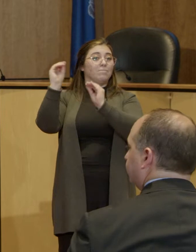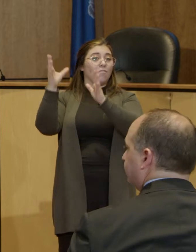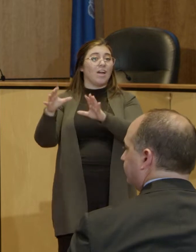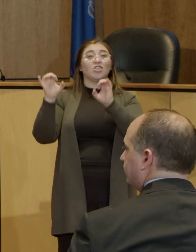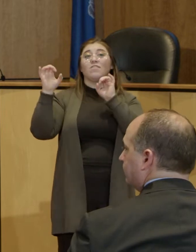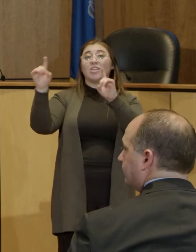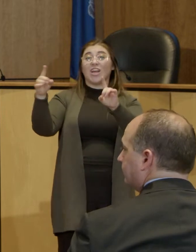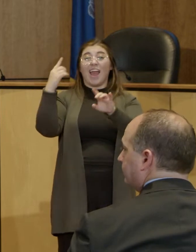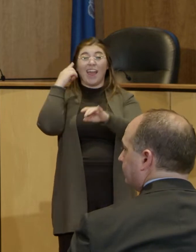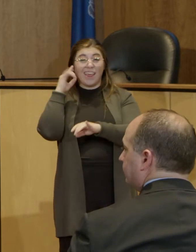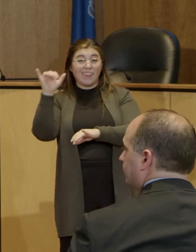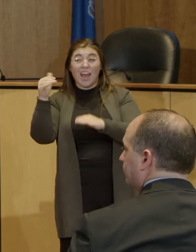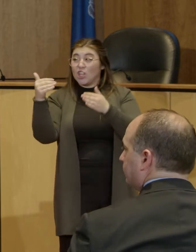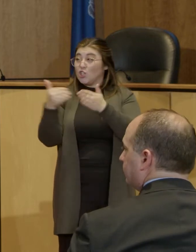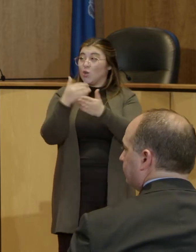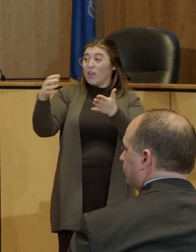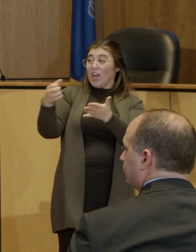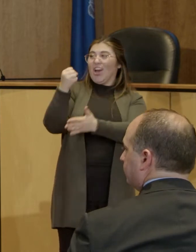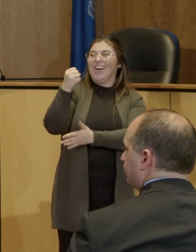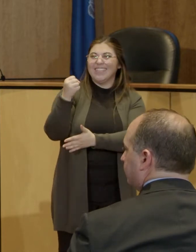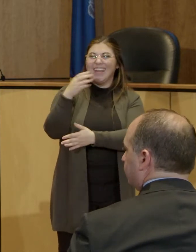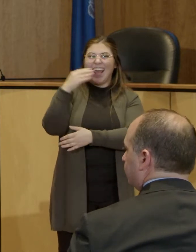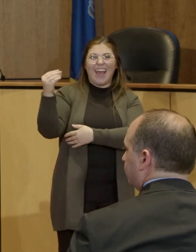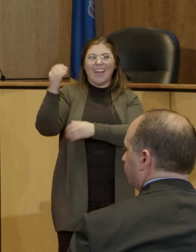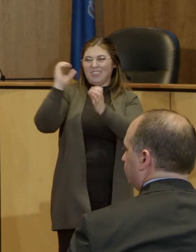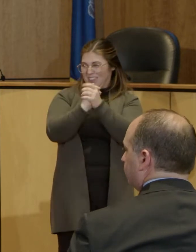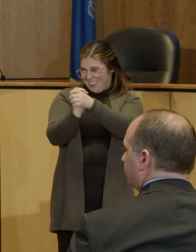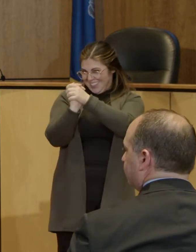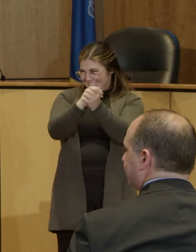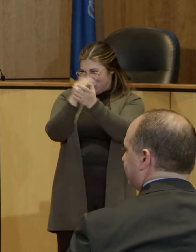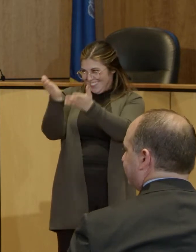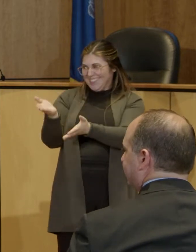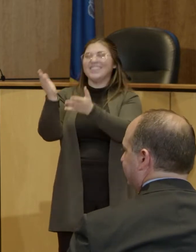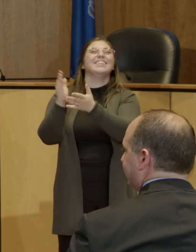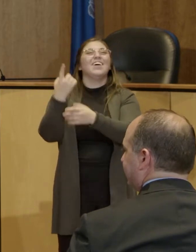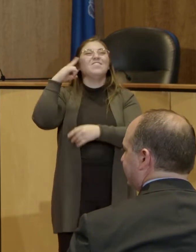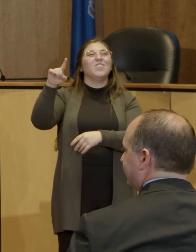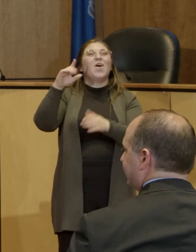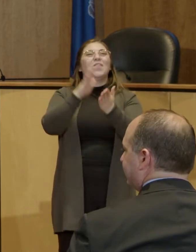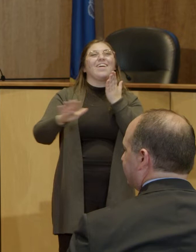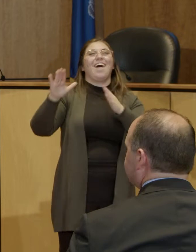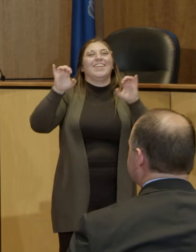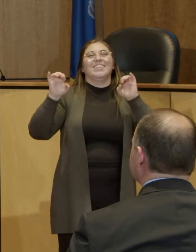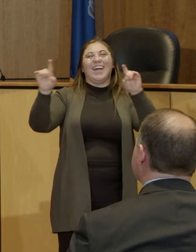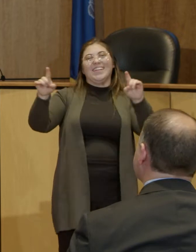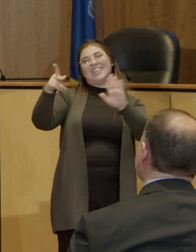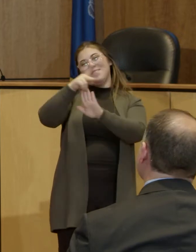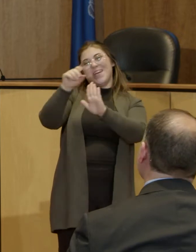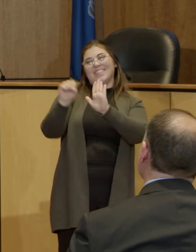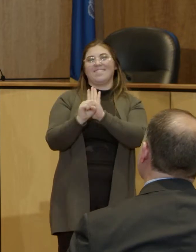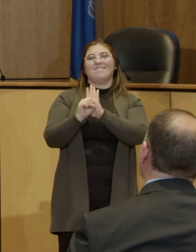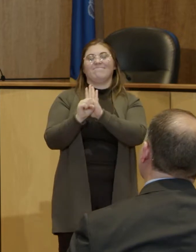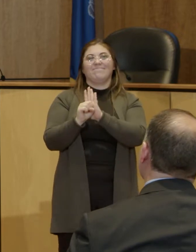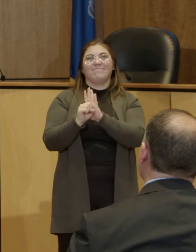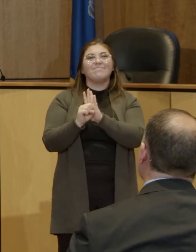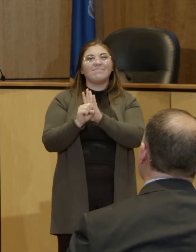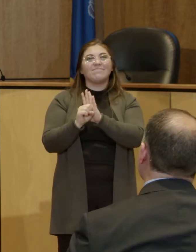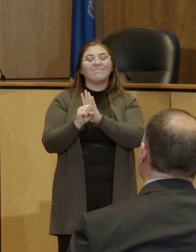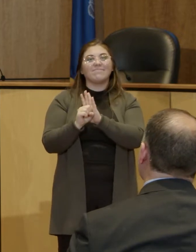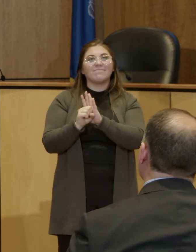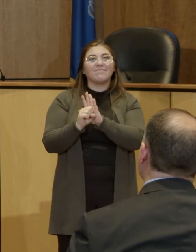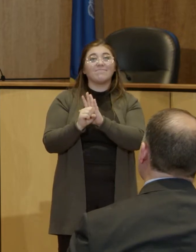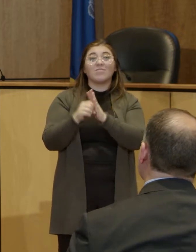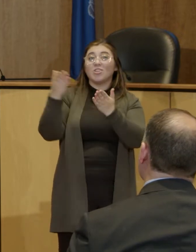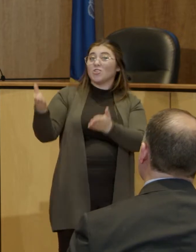Education. I think that's newly earned, and so congratulations, for the College of Education at Penn State. And